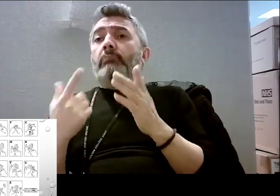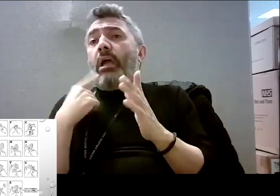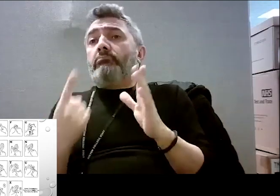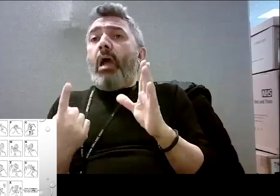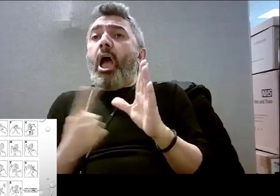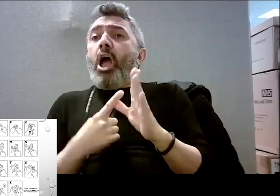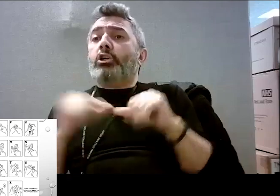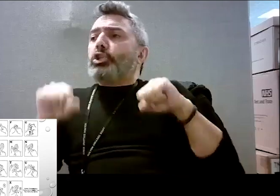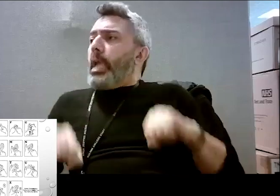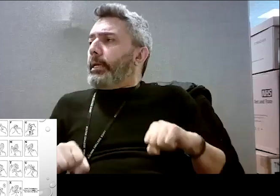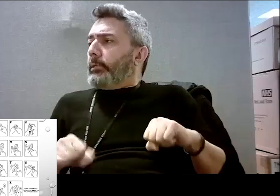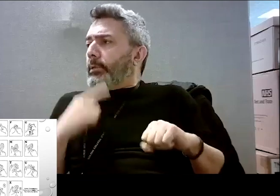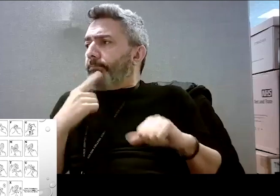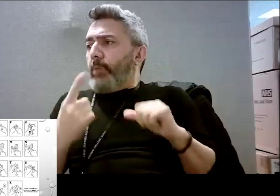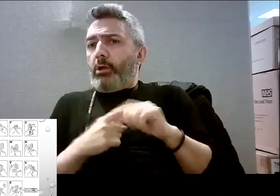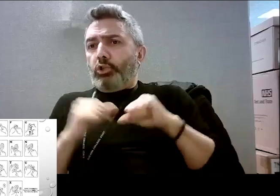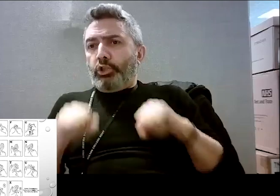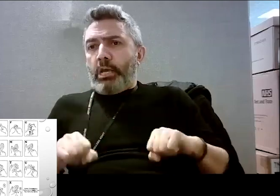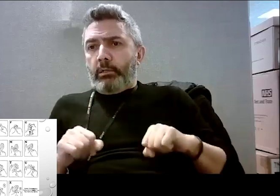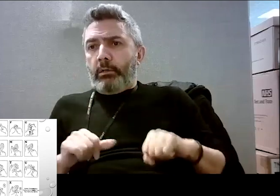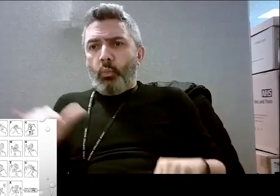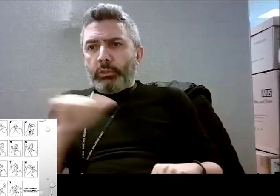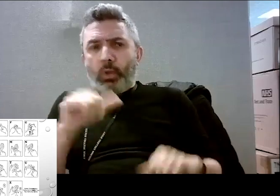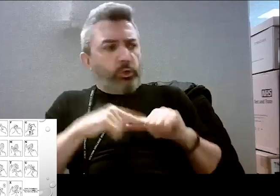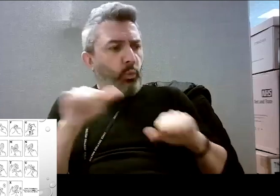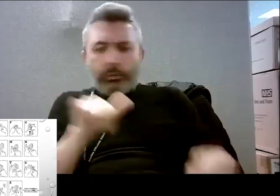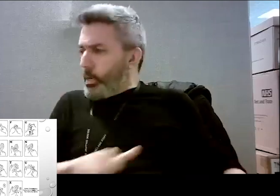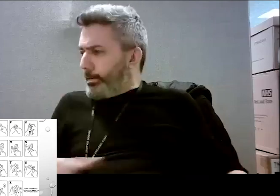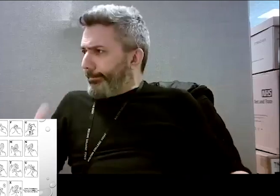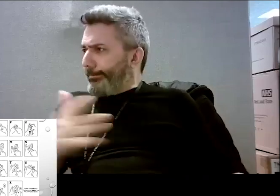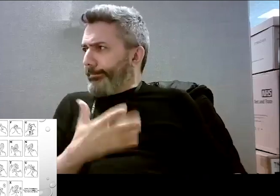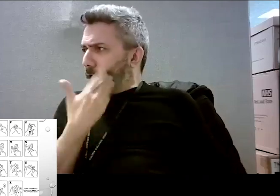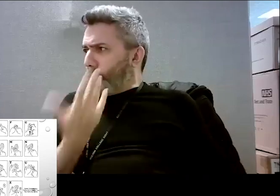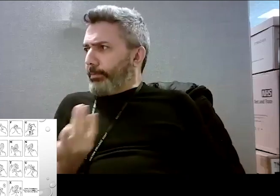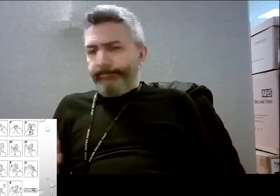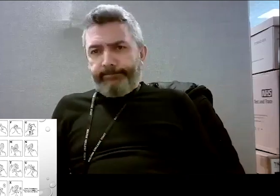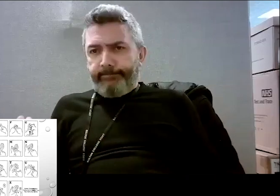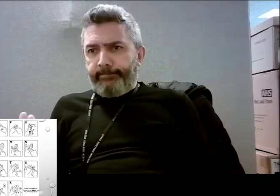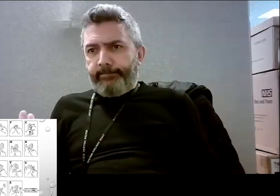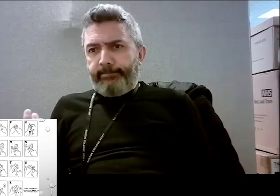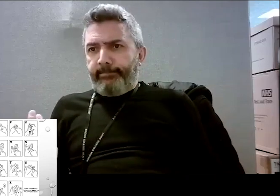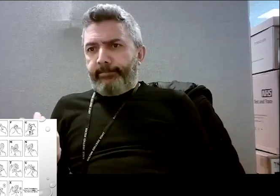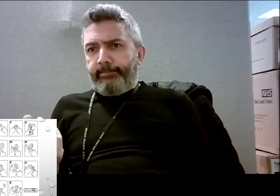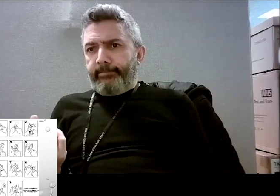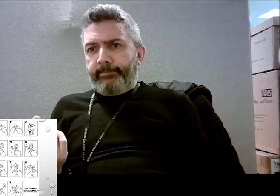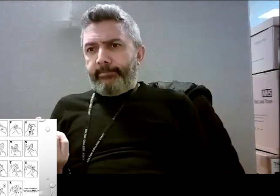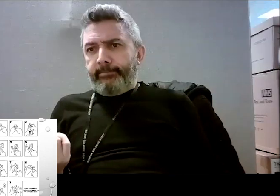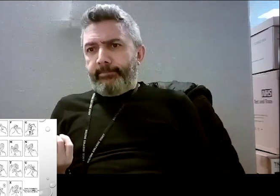So in English you would say a chair, and we've got which one? Which one is it?